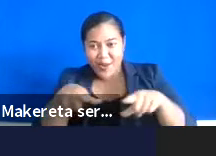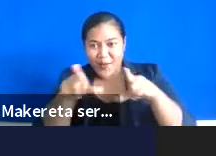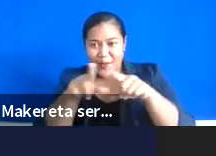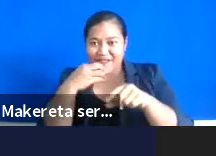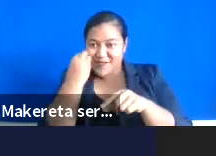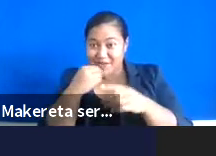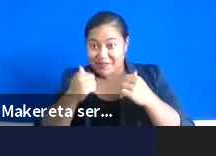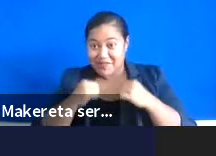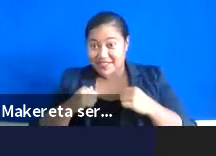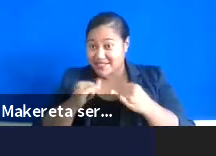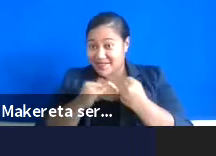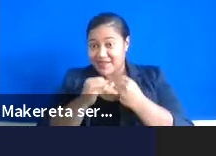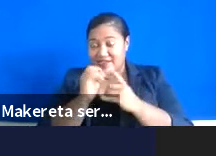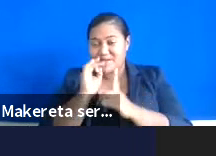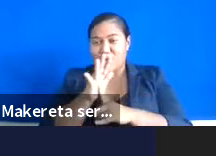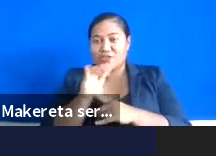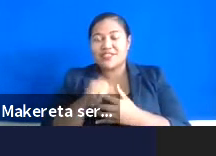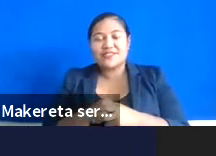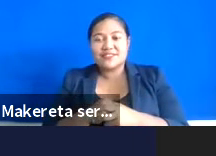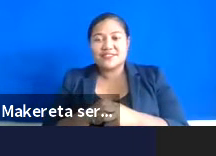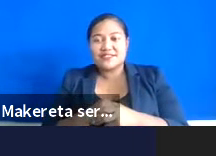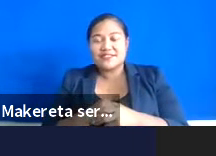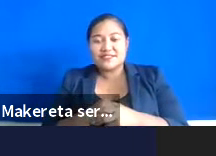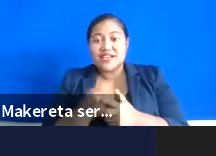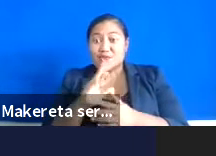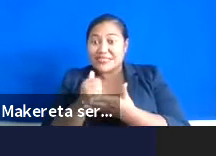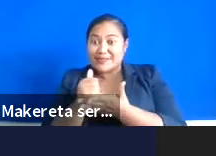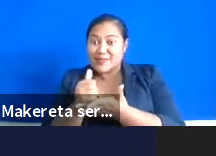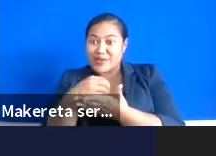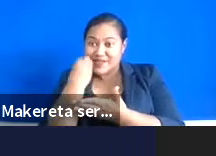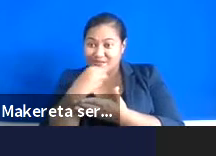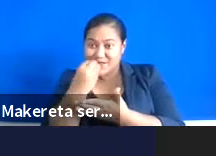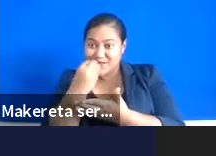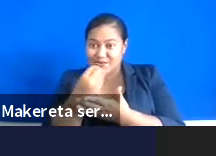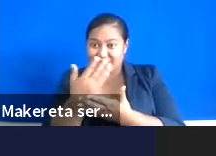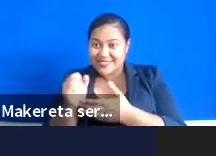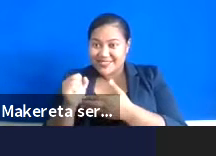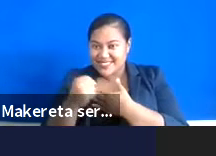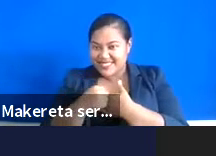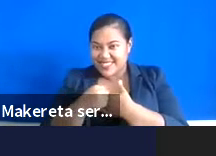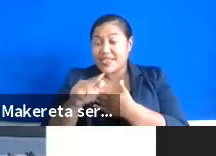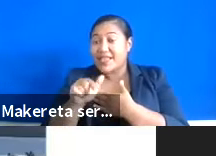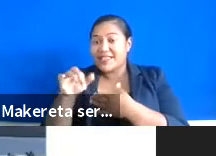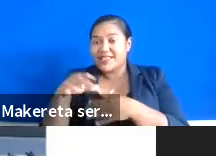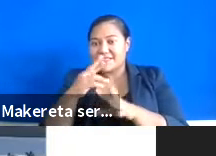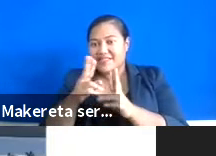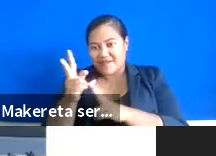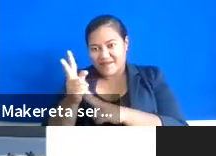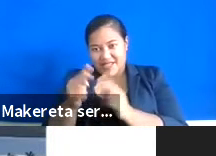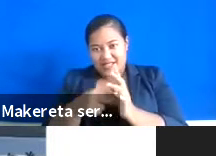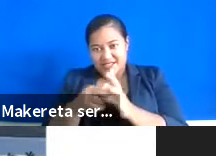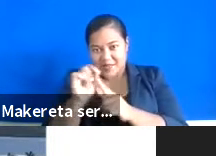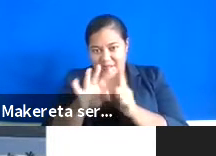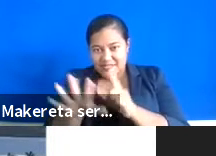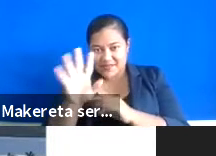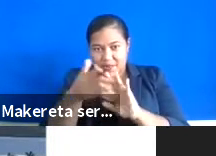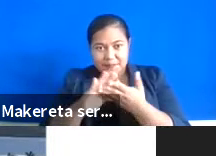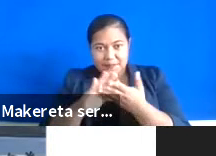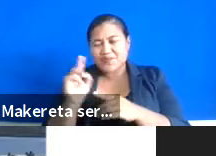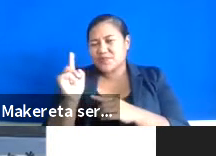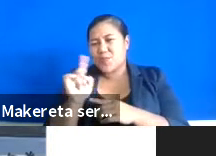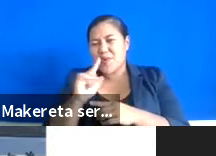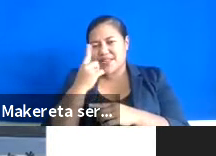essential to um supporting food security in rural pacific communities so what can we do